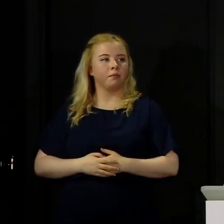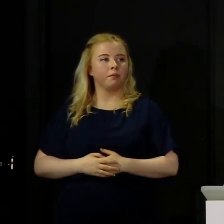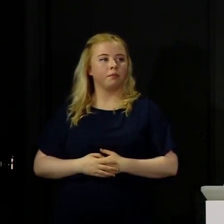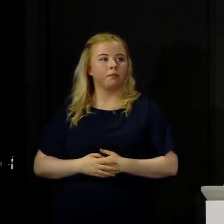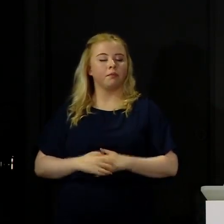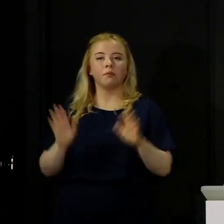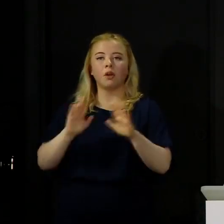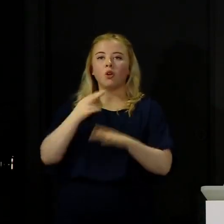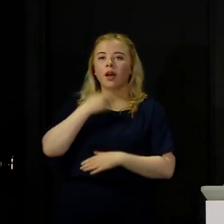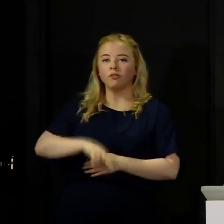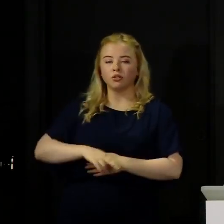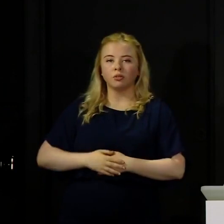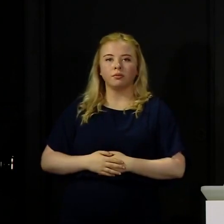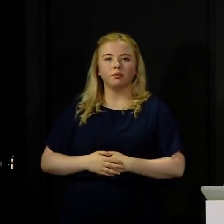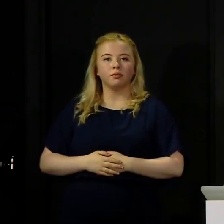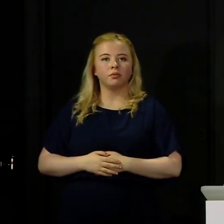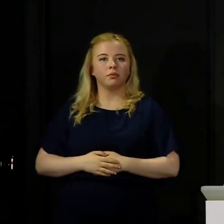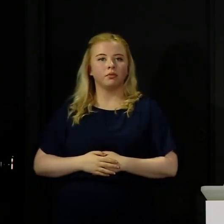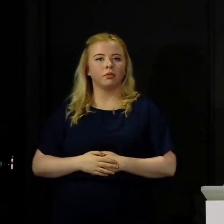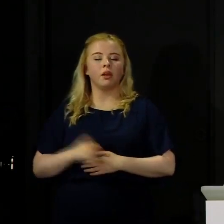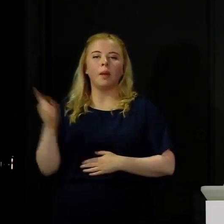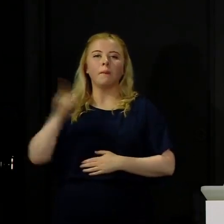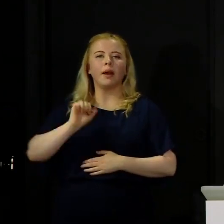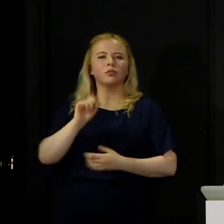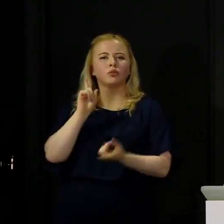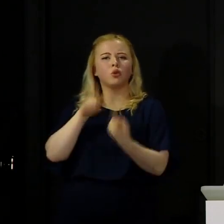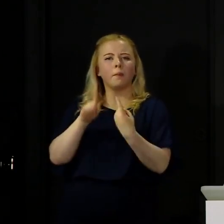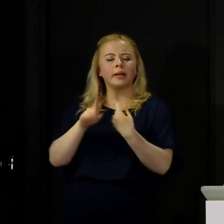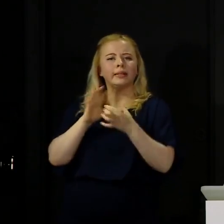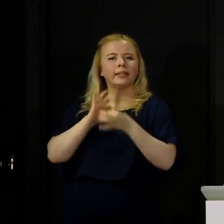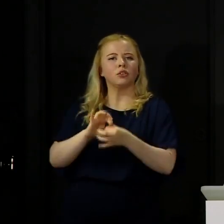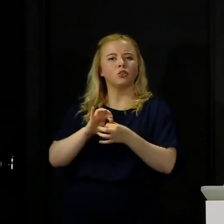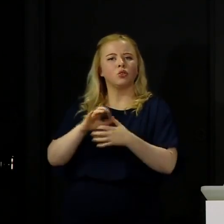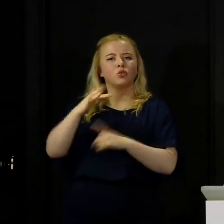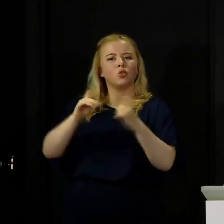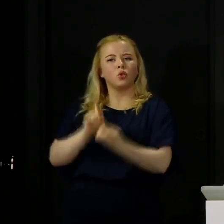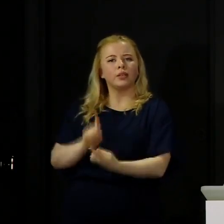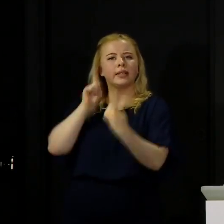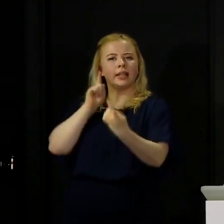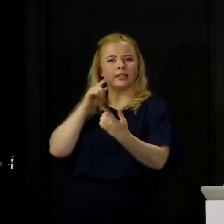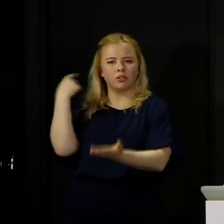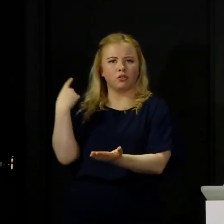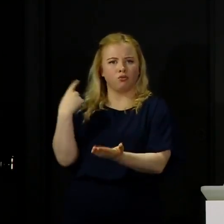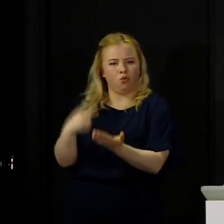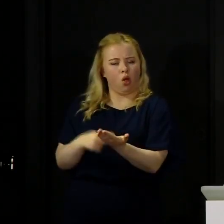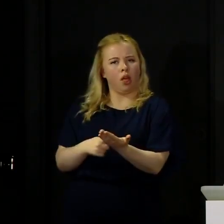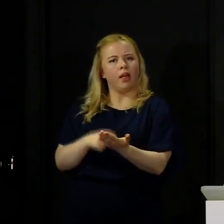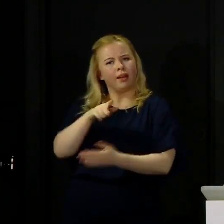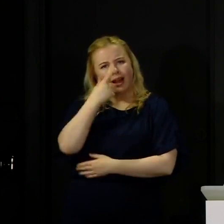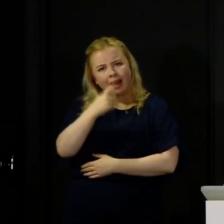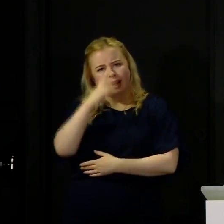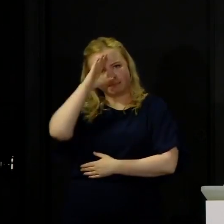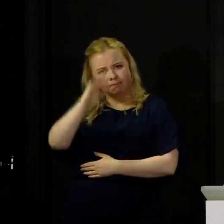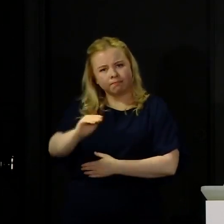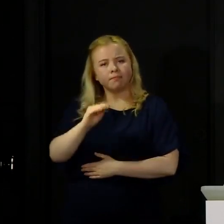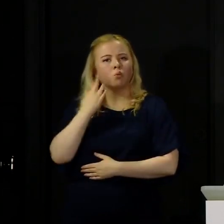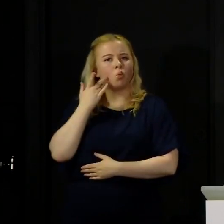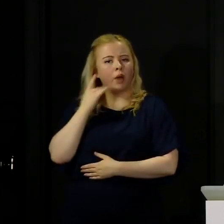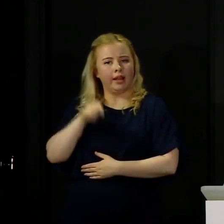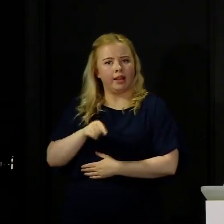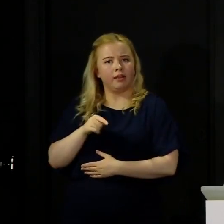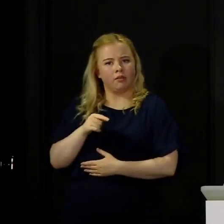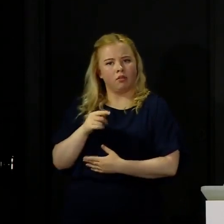Hello, good afternoon. Just to return to your comments on the social distancing rule, can you confirm when